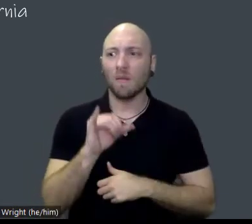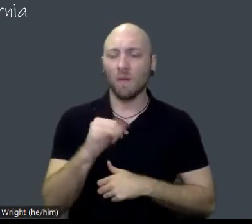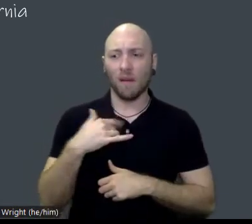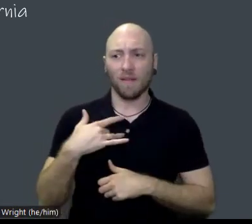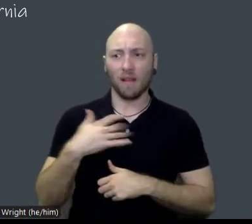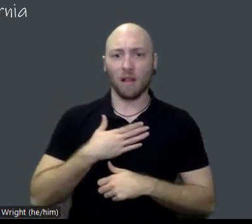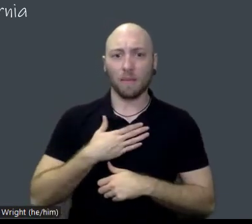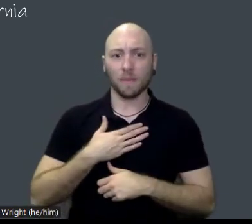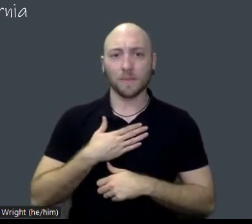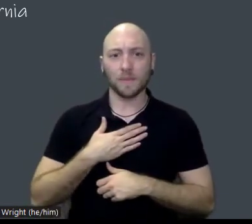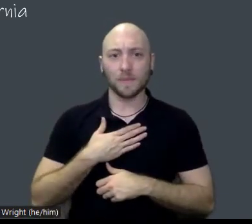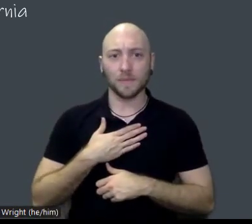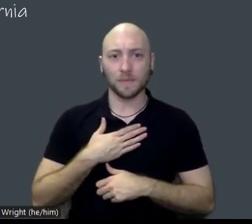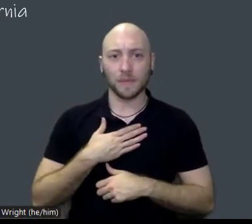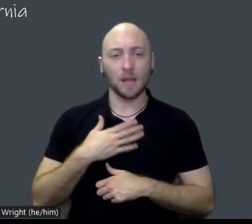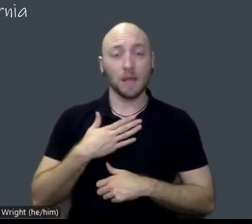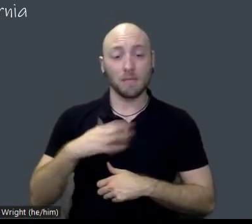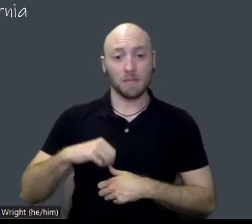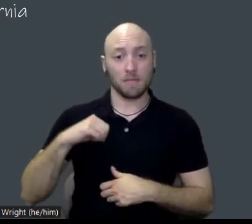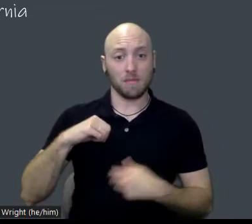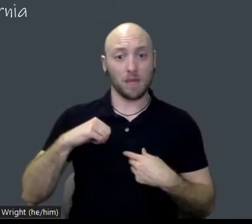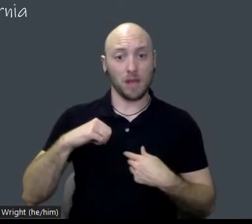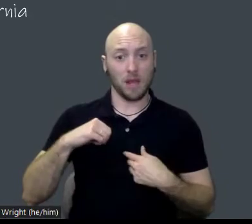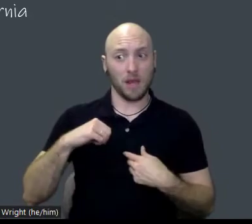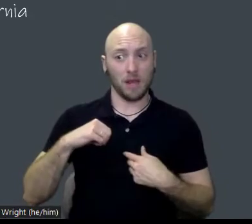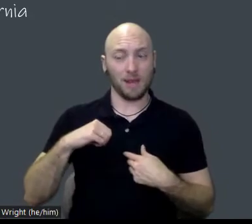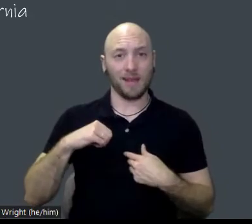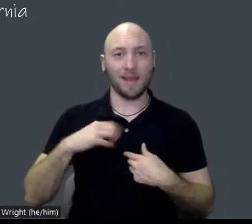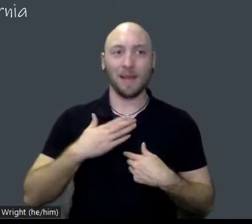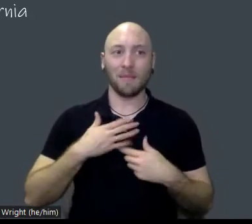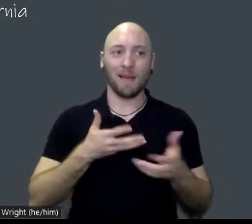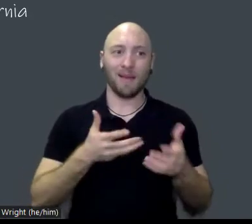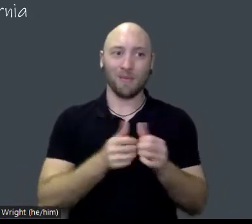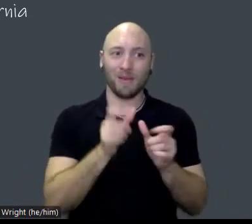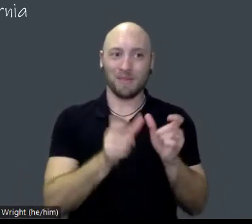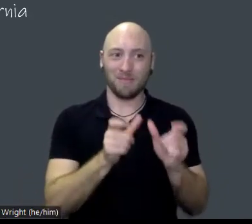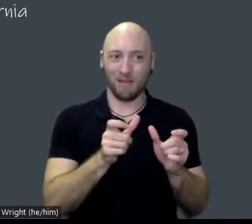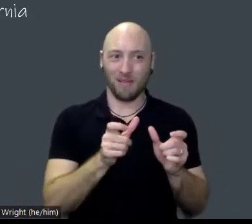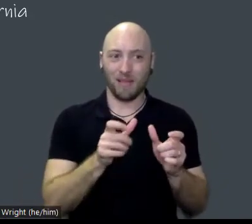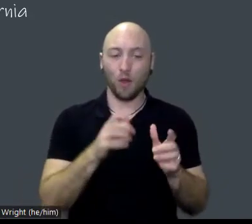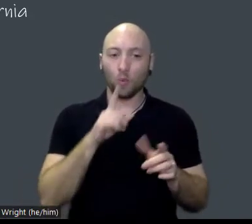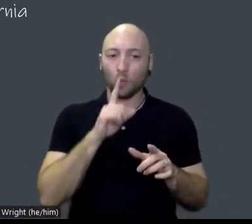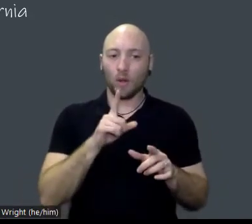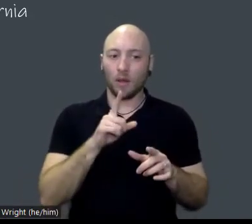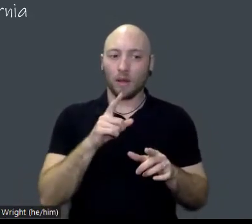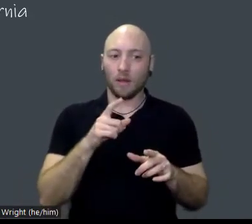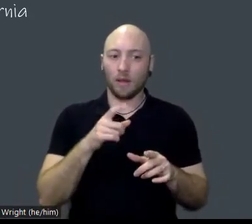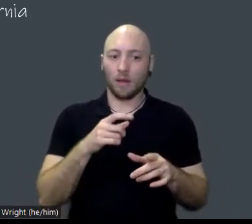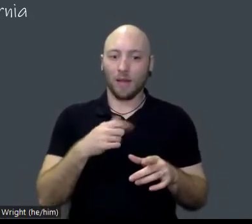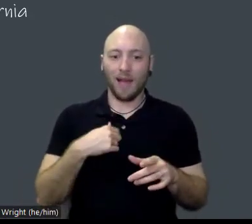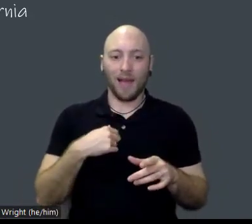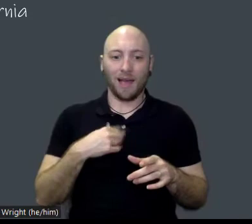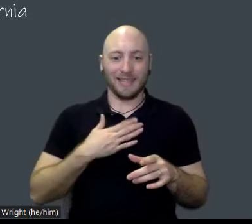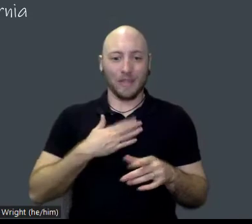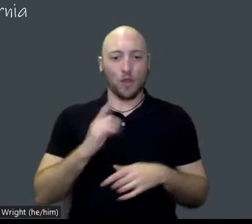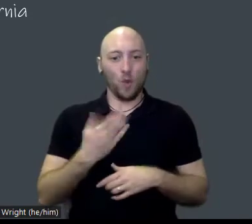take pride on is the way that I treat other people. Like that's the only thing I can control. And the only good that I'm going to